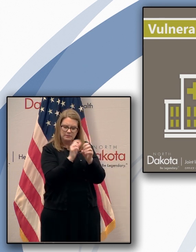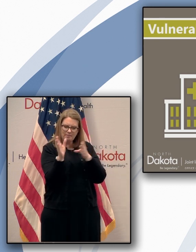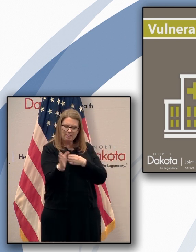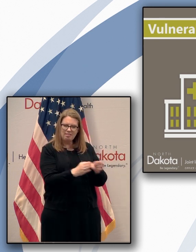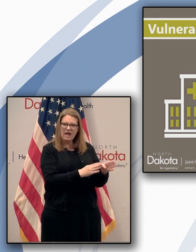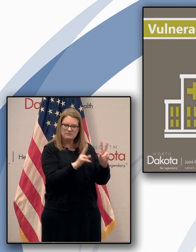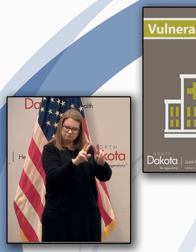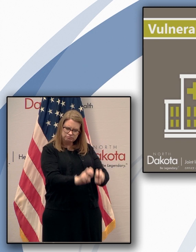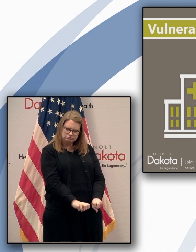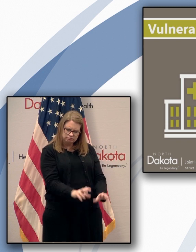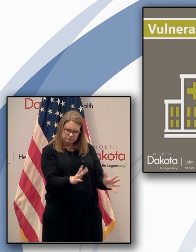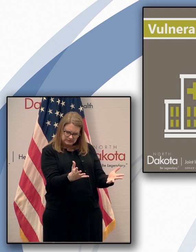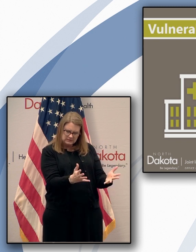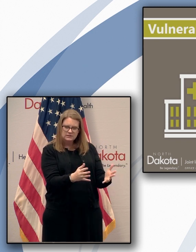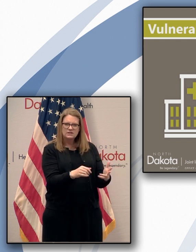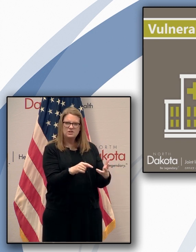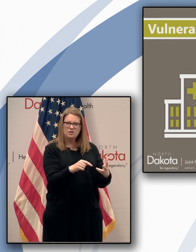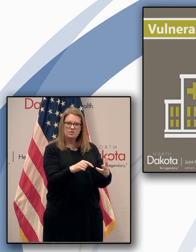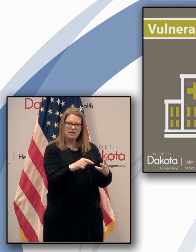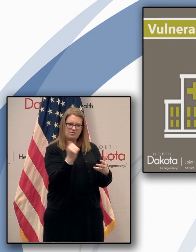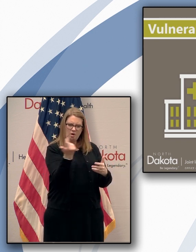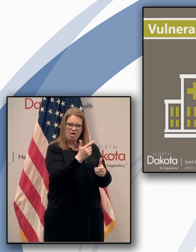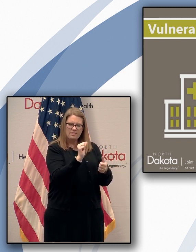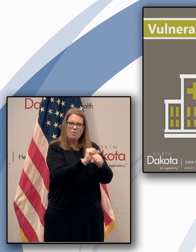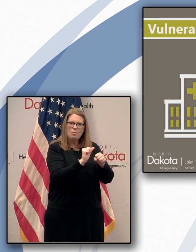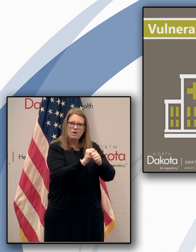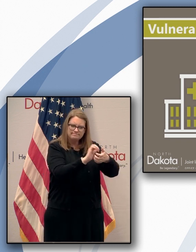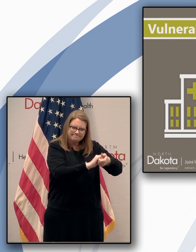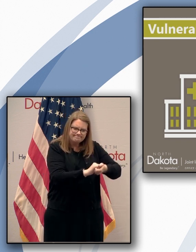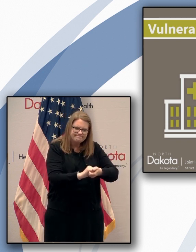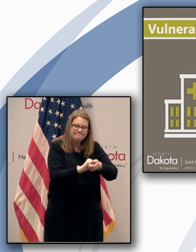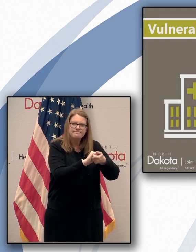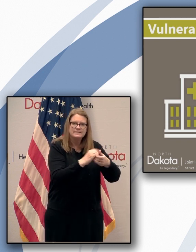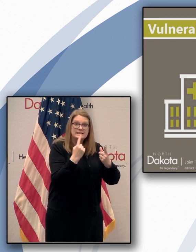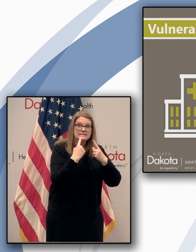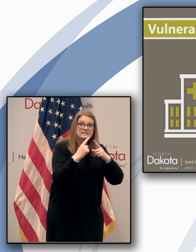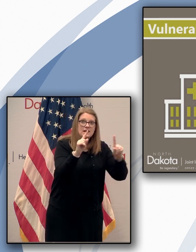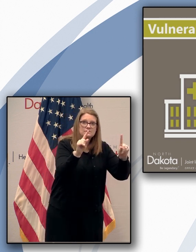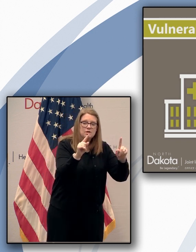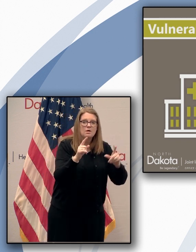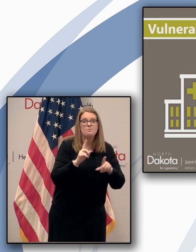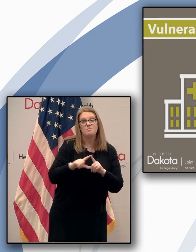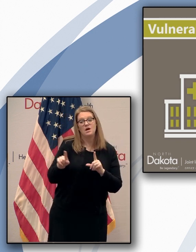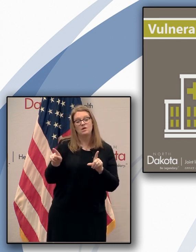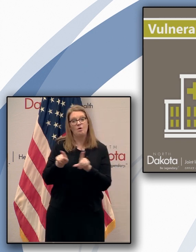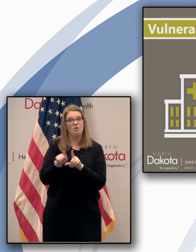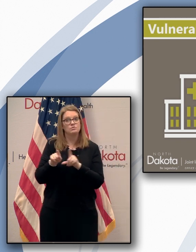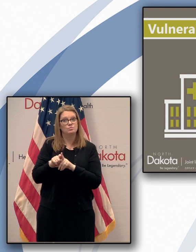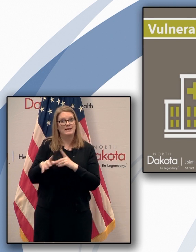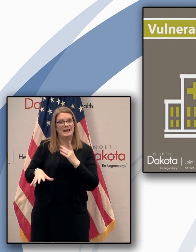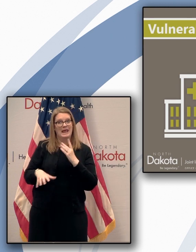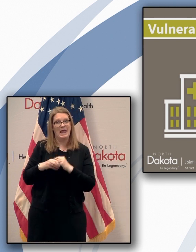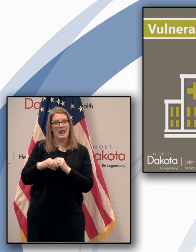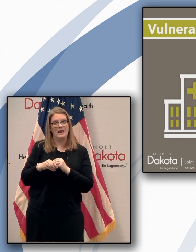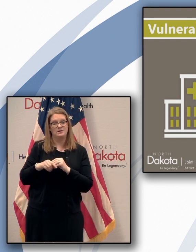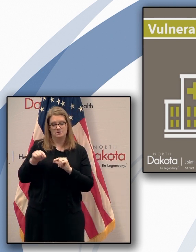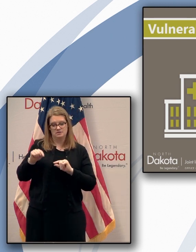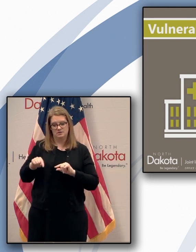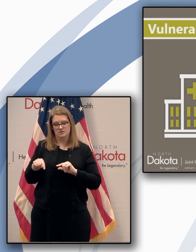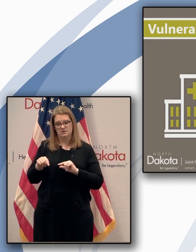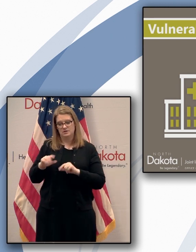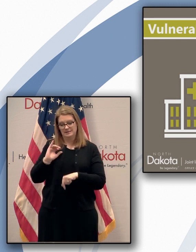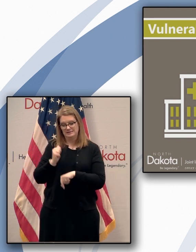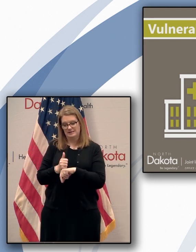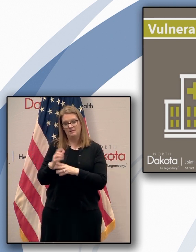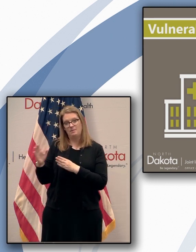done and the providers and the collaboration there. But additionally, we wanted to add to that and put out a